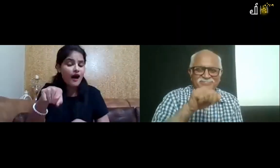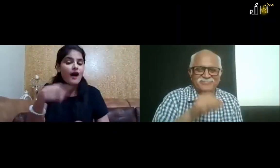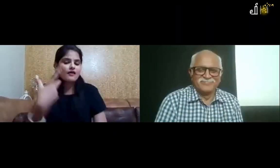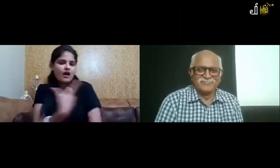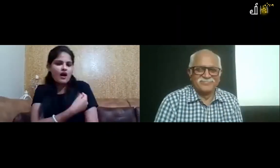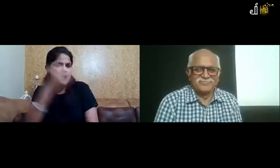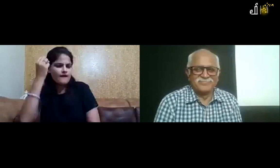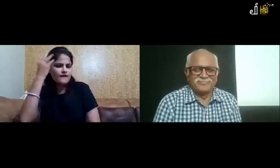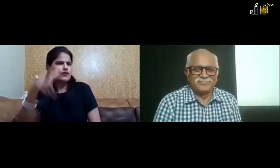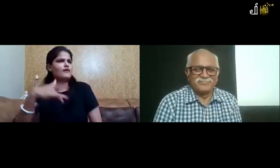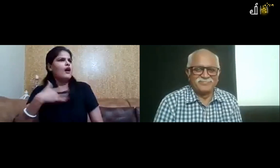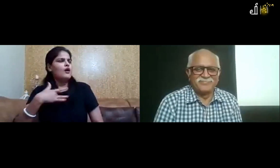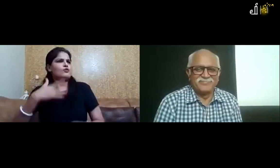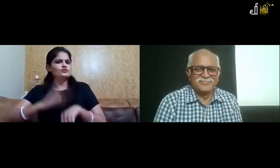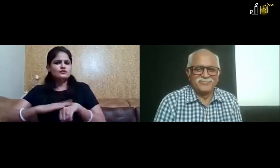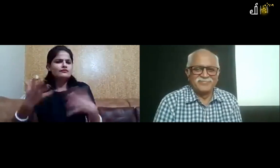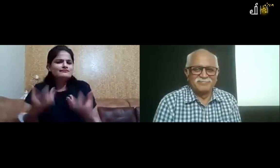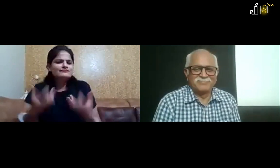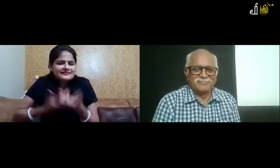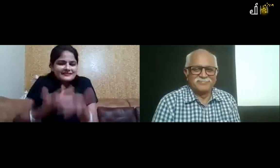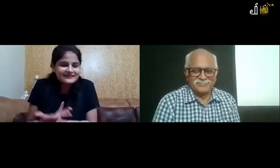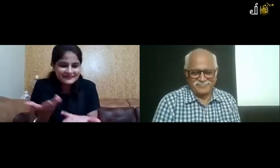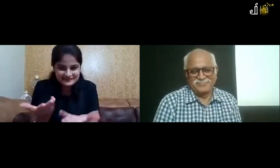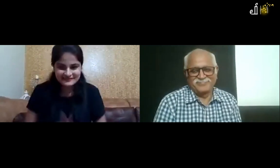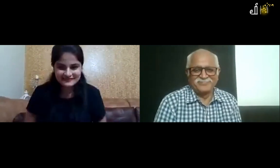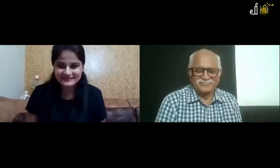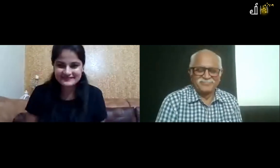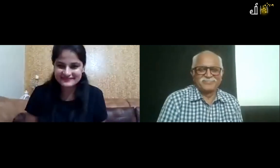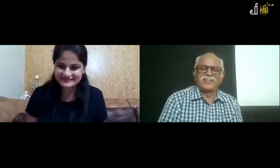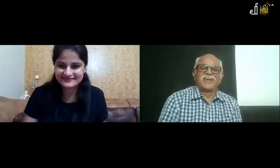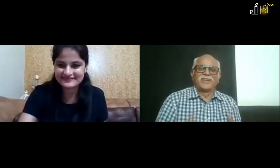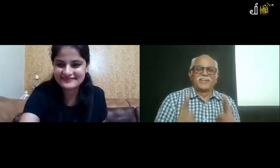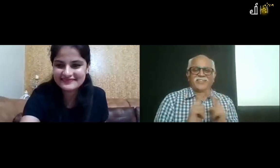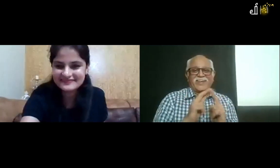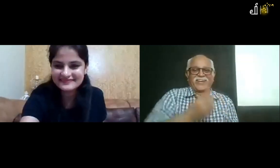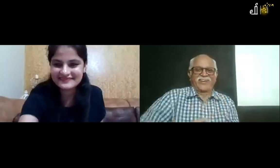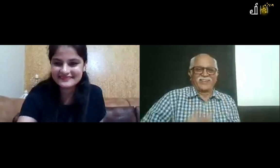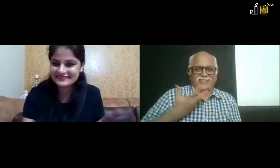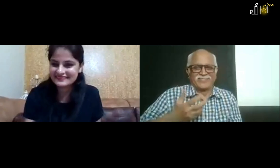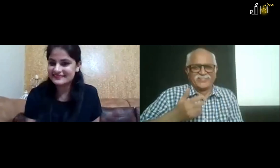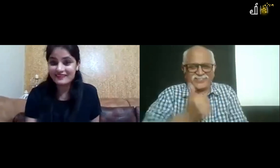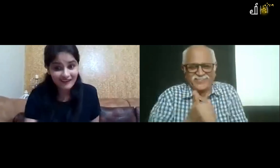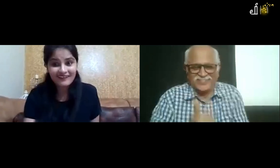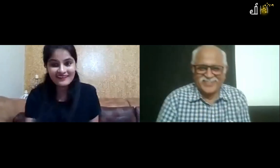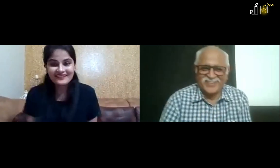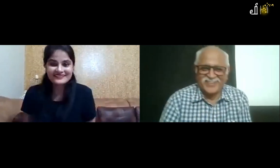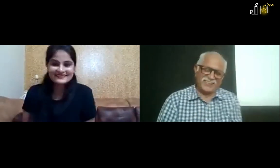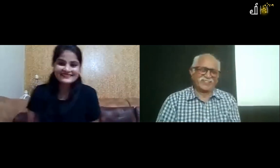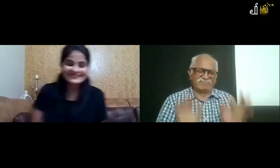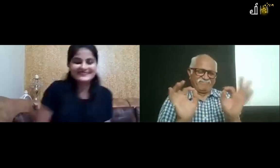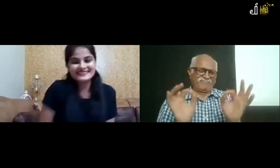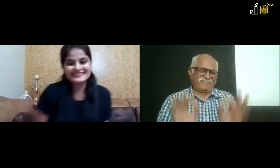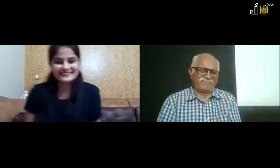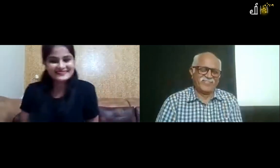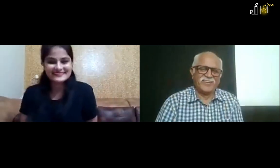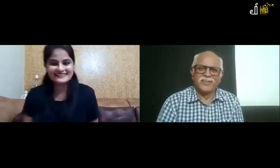awareness event, correct? So, how did you feel? What were your experiences relating to that event? Okay, I'm very